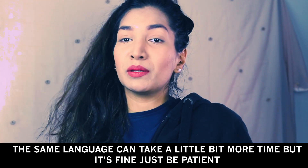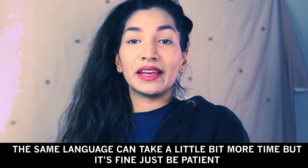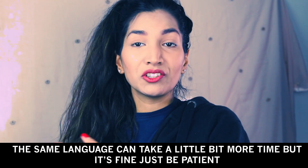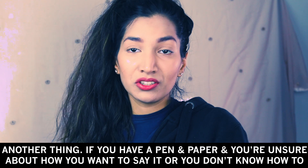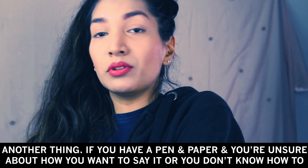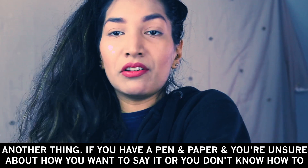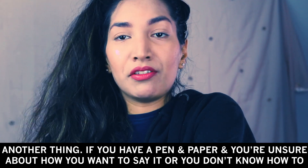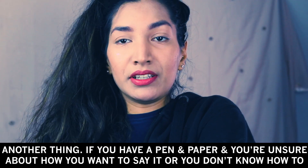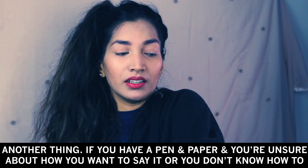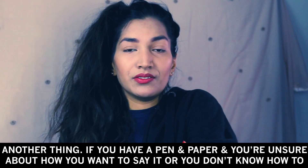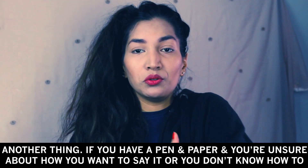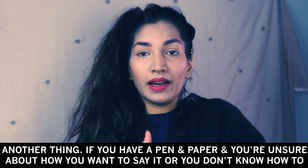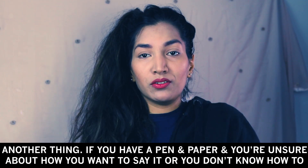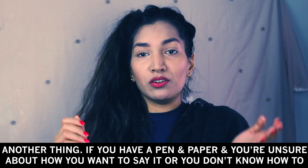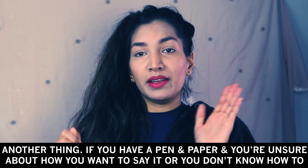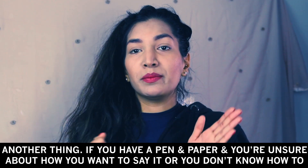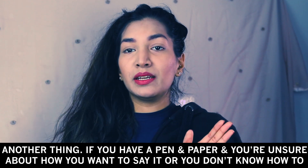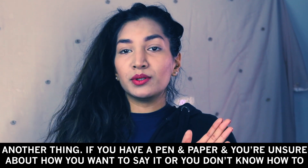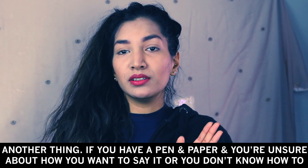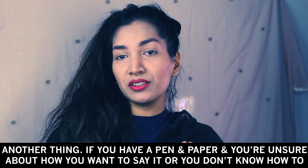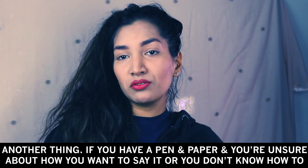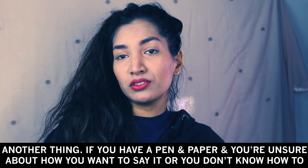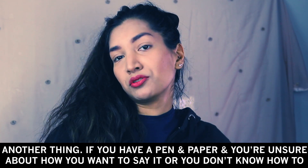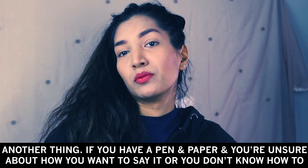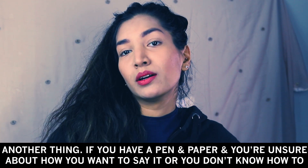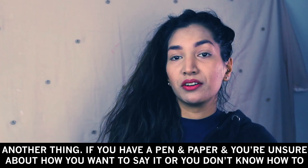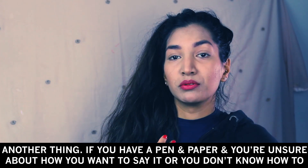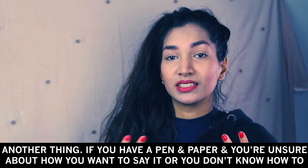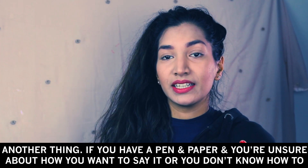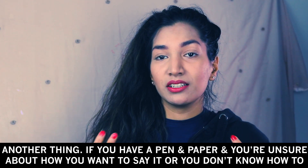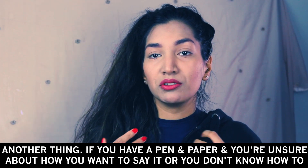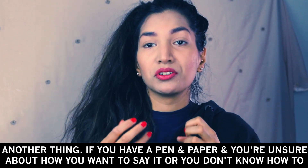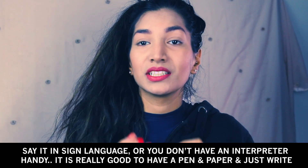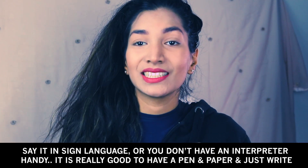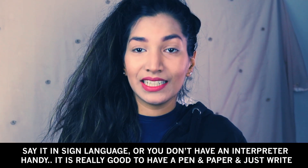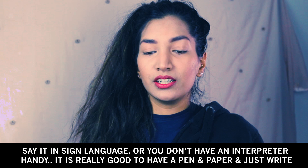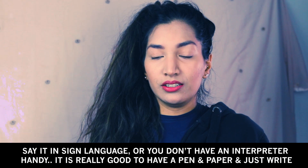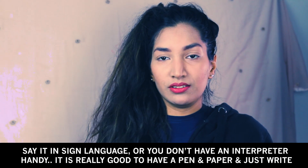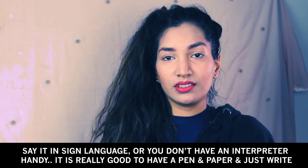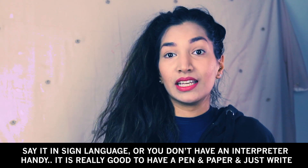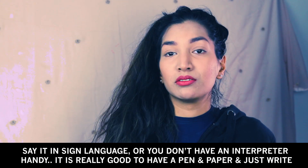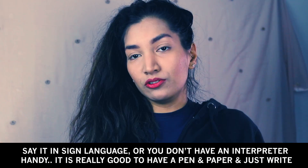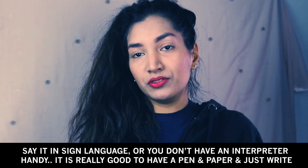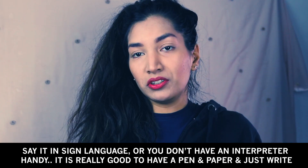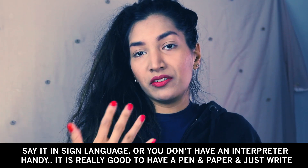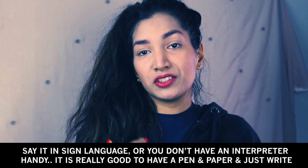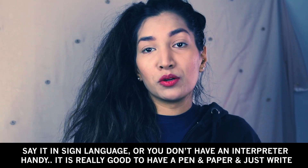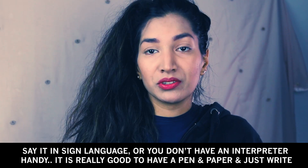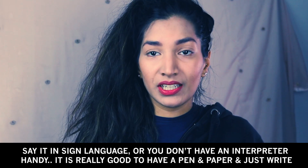be patient. Another thing is, if you have a pen and paper and you're unsure about how you're going to say it, or you don't know how to say it in sign language, or if you don't have an interpreter